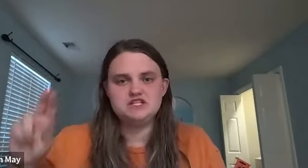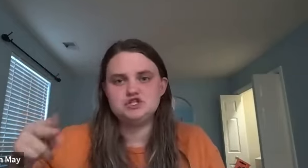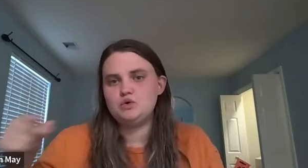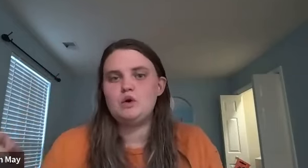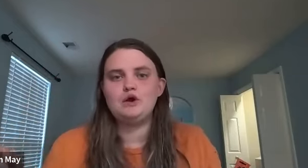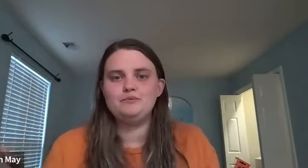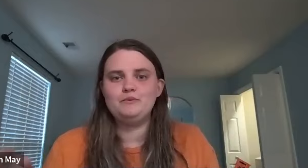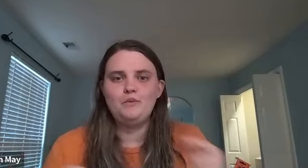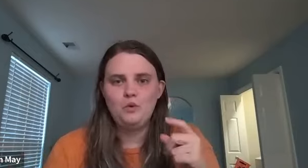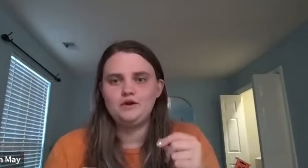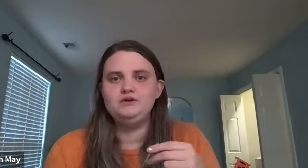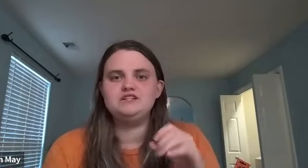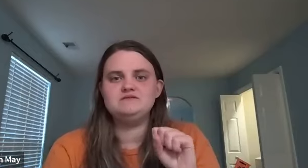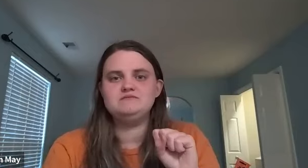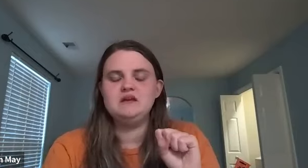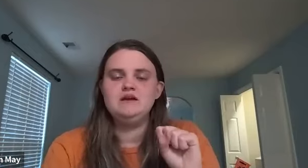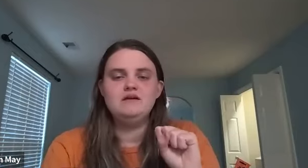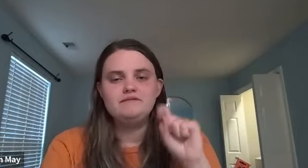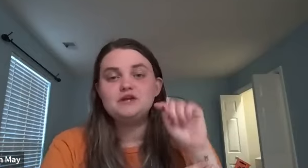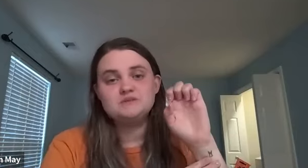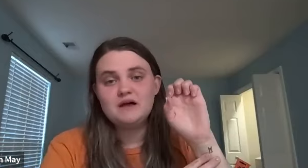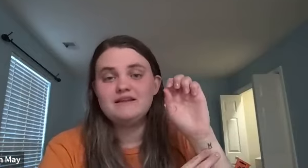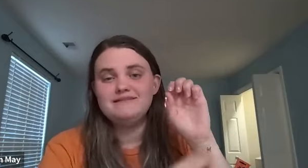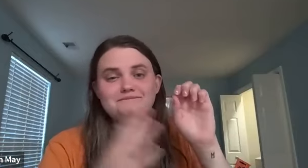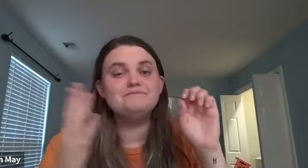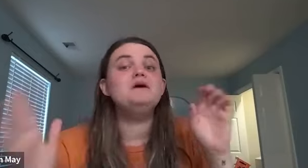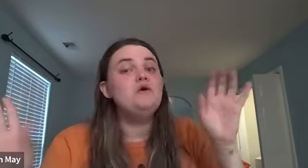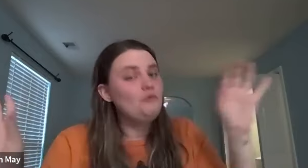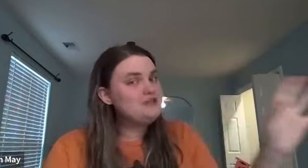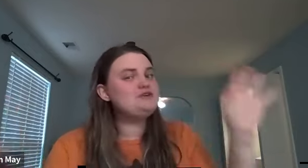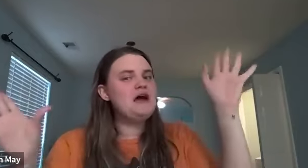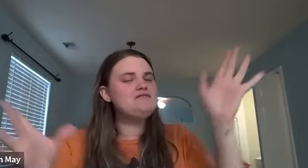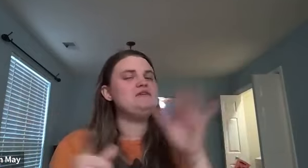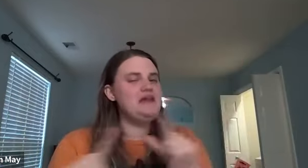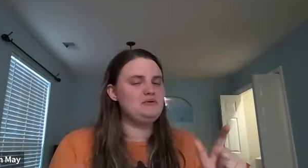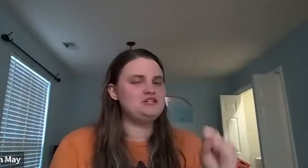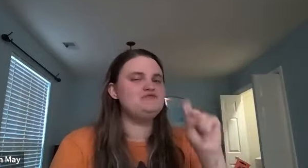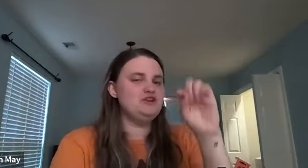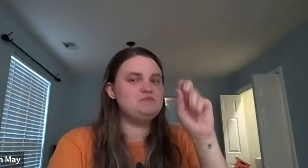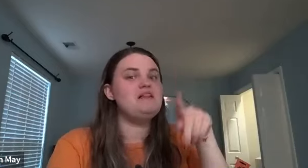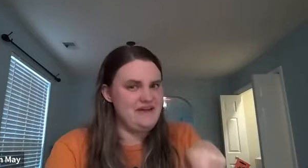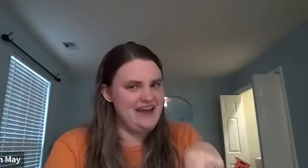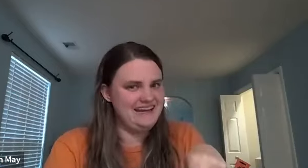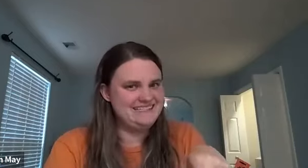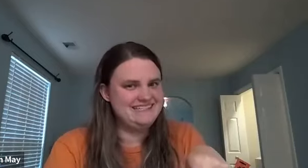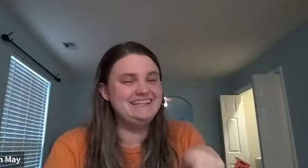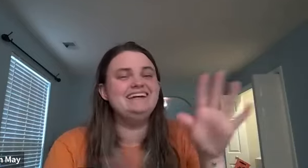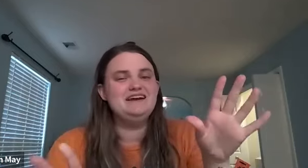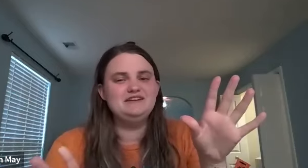a short word, you can just finger spell it. When you have the language, finger spell it fast. Not